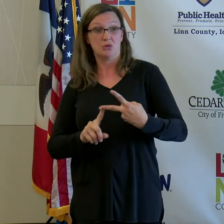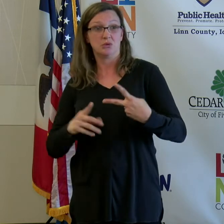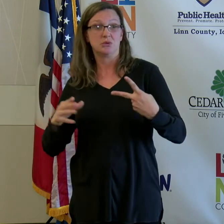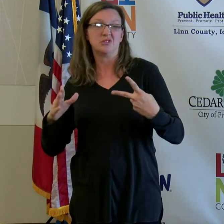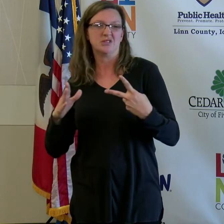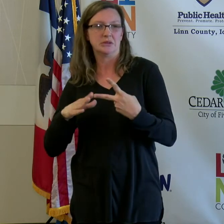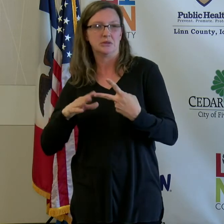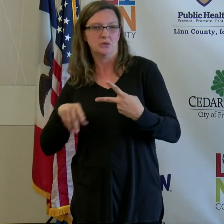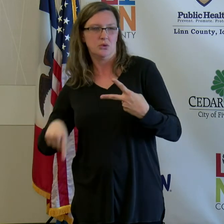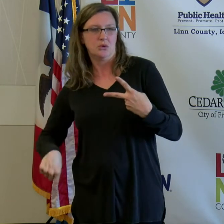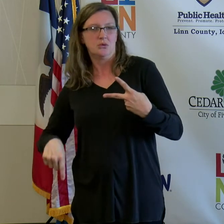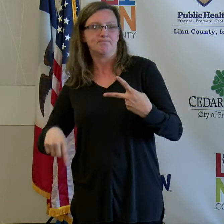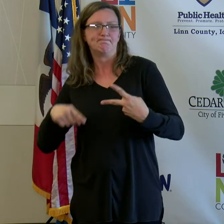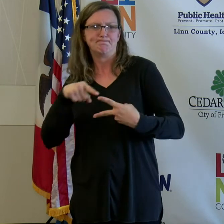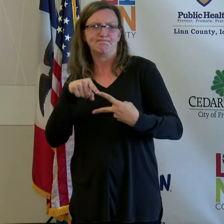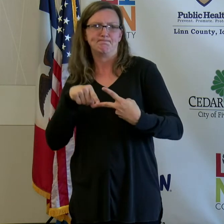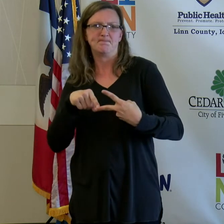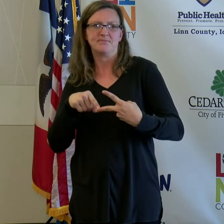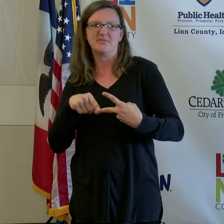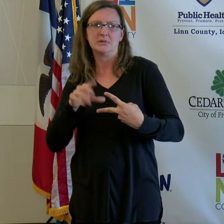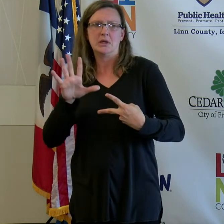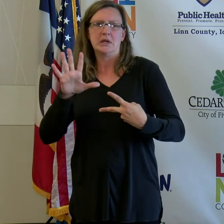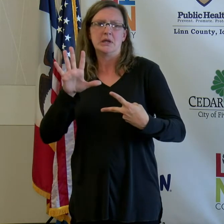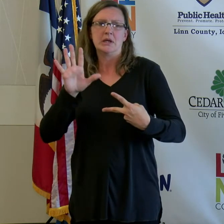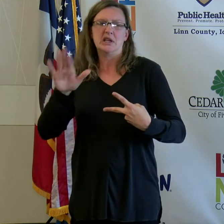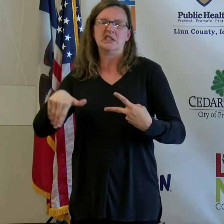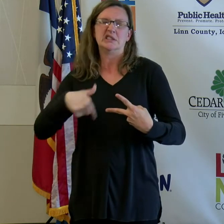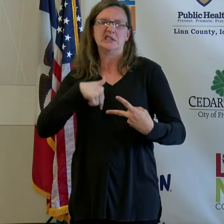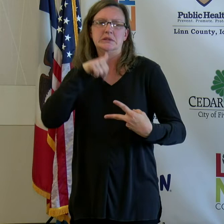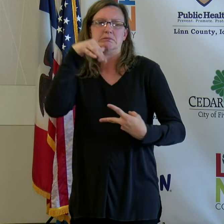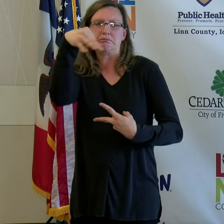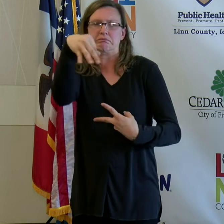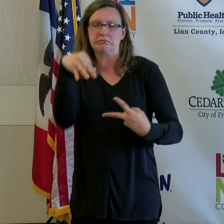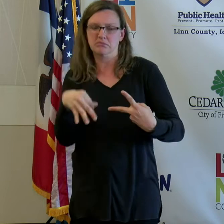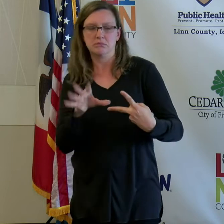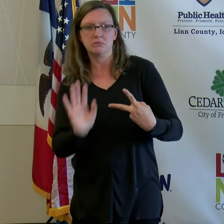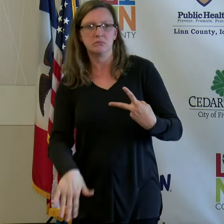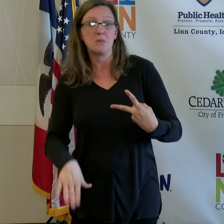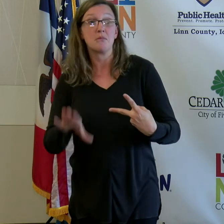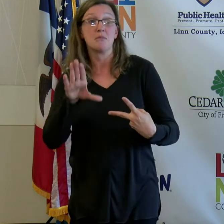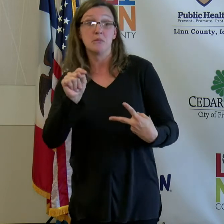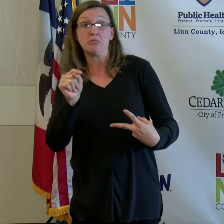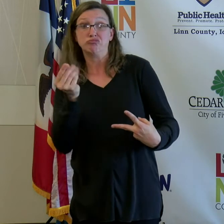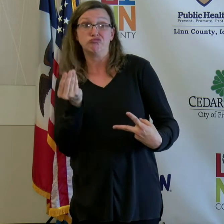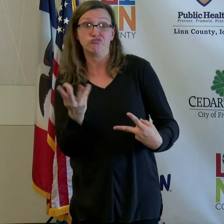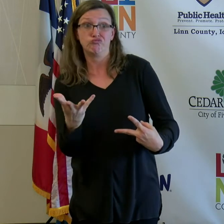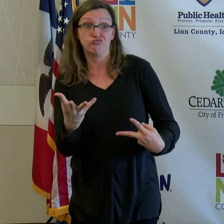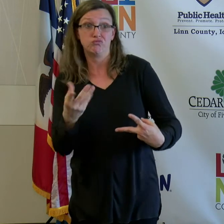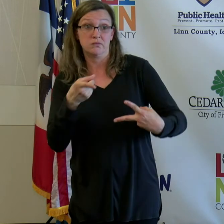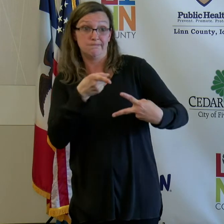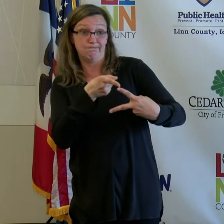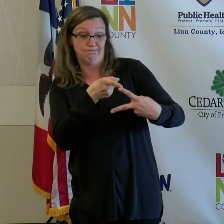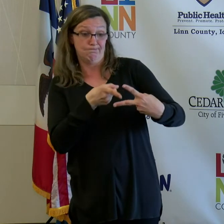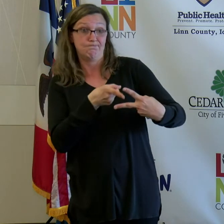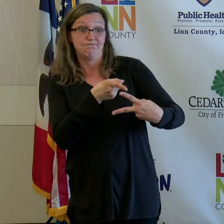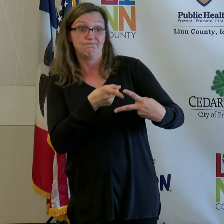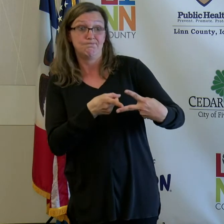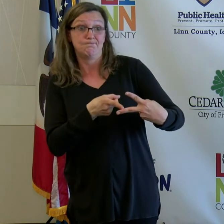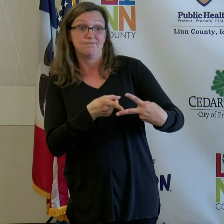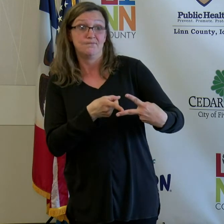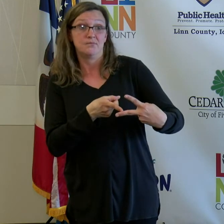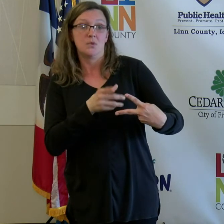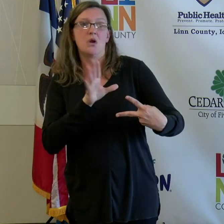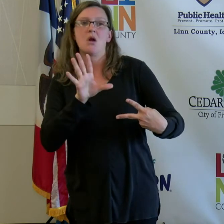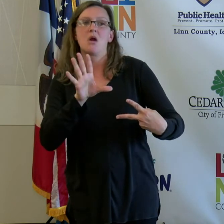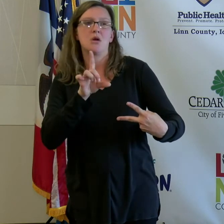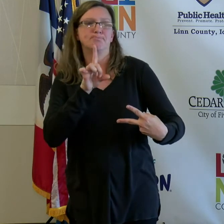at this time, but I can assure everyone it is not. Neither one of these incidents is related to the